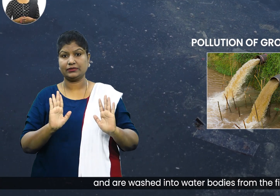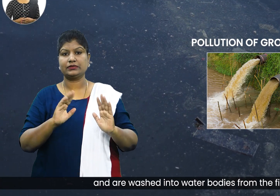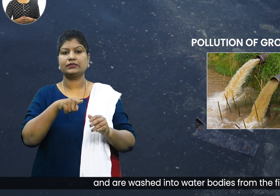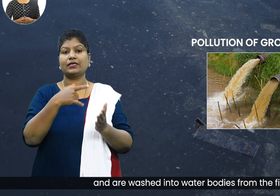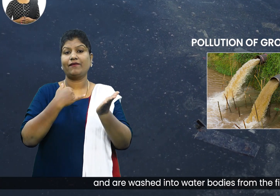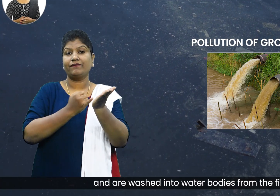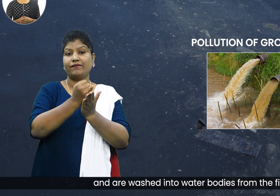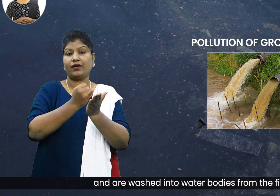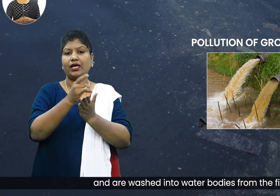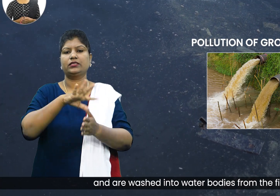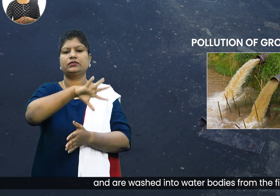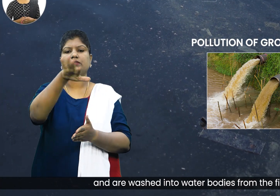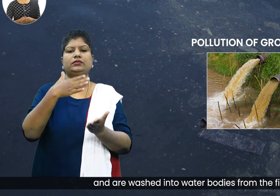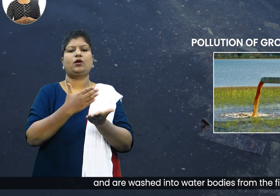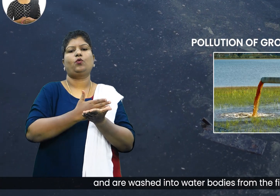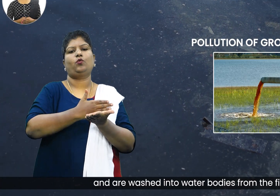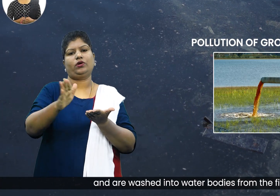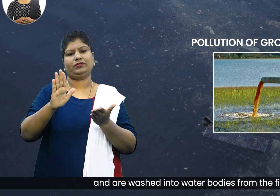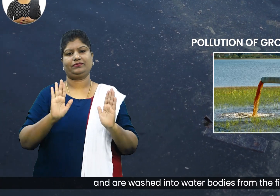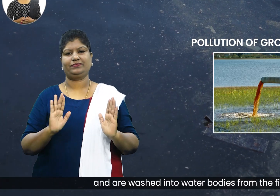from the fields.